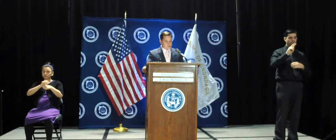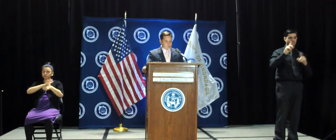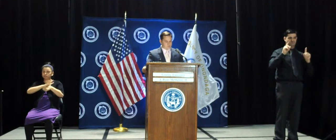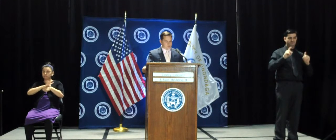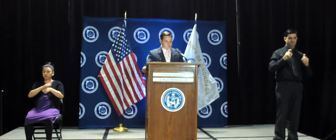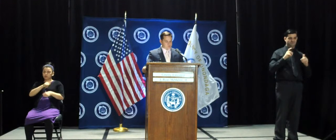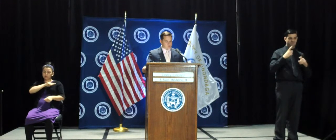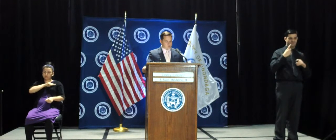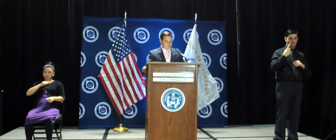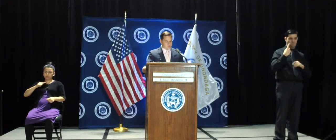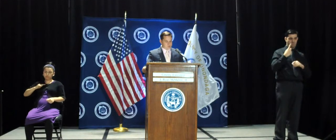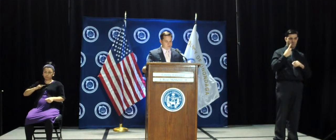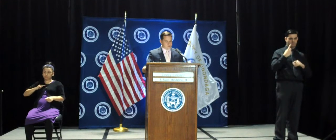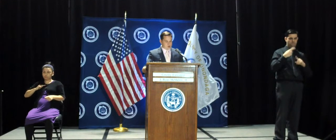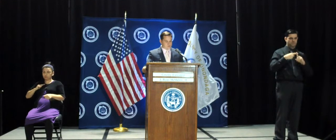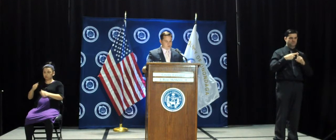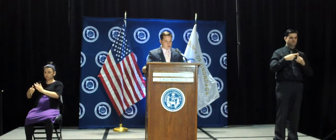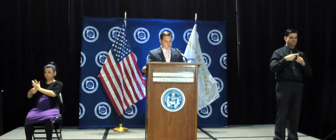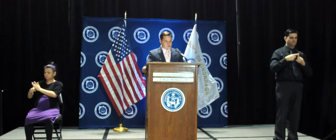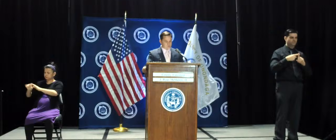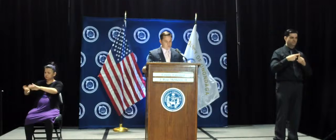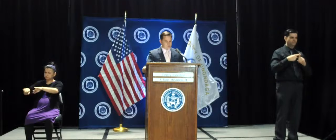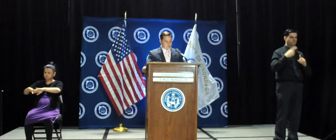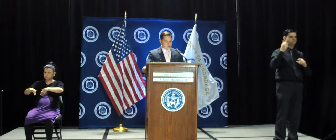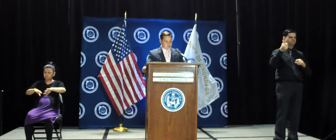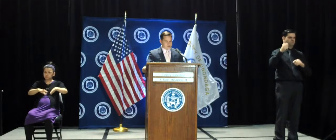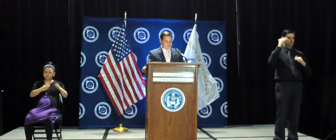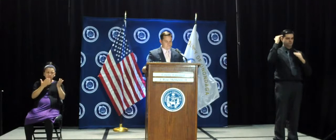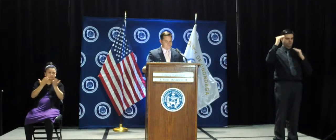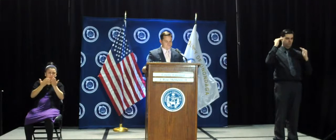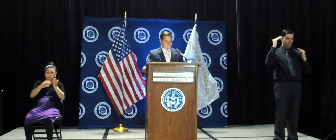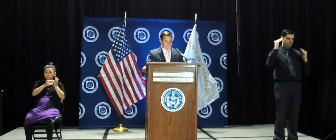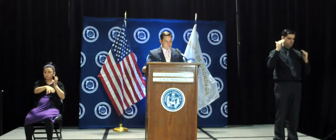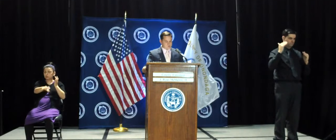at Roxborough Middle School, Solvay High School,